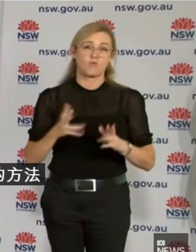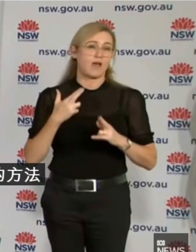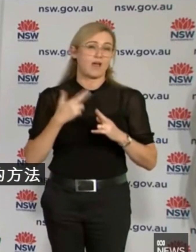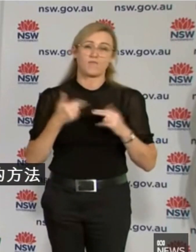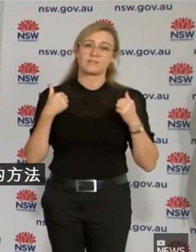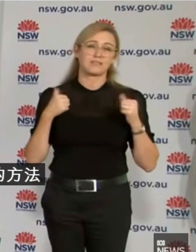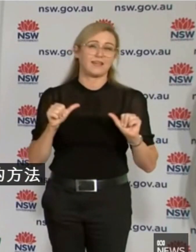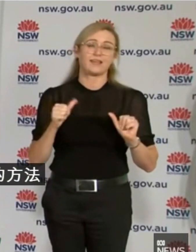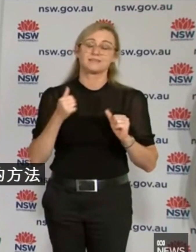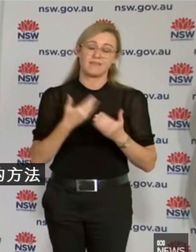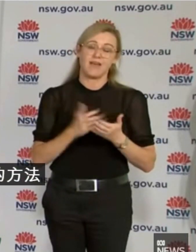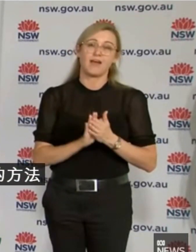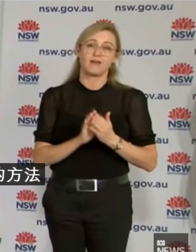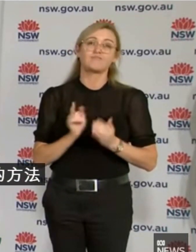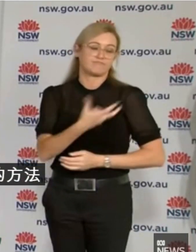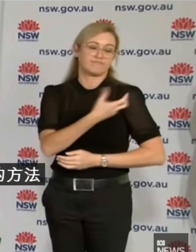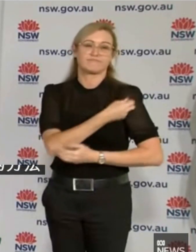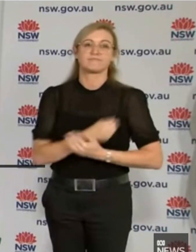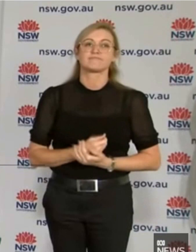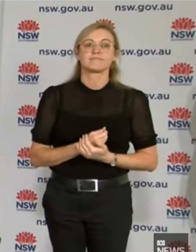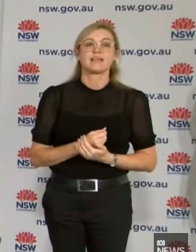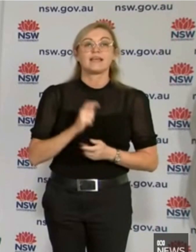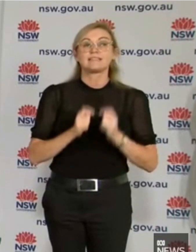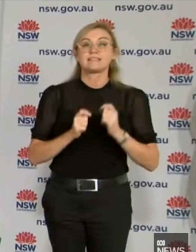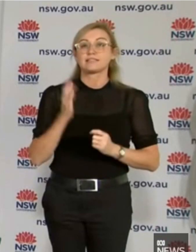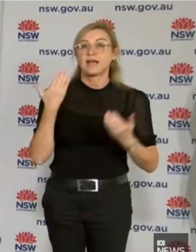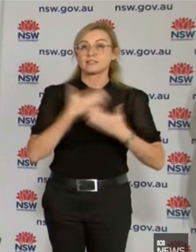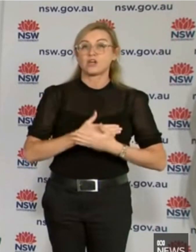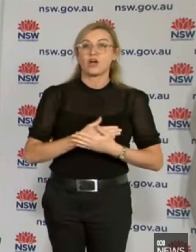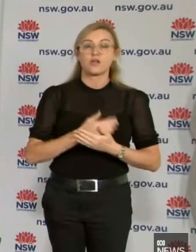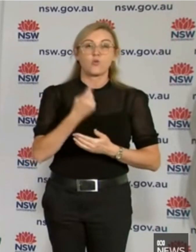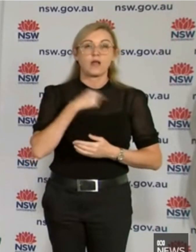pandemic. Tests last night to 8 p.m. There were